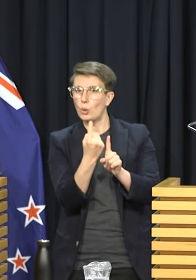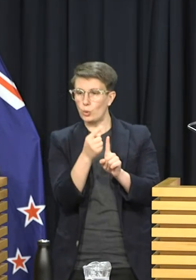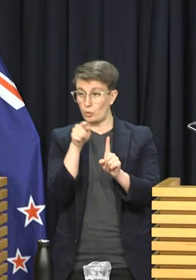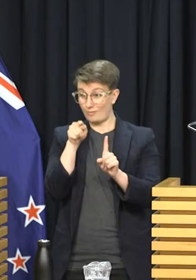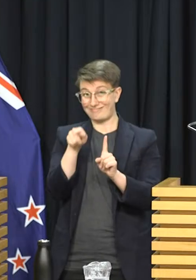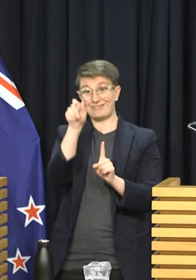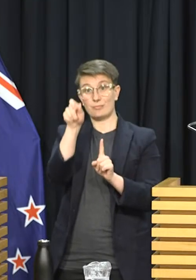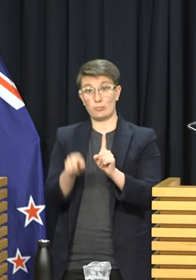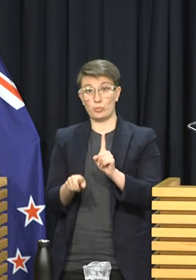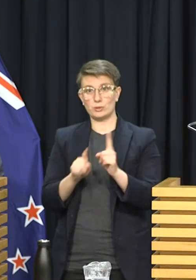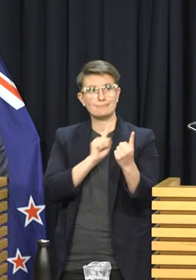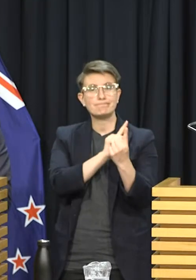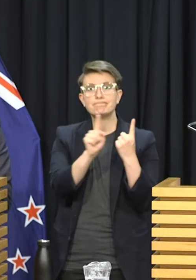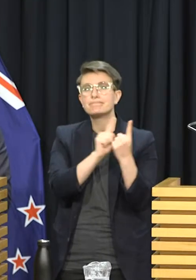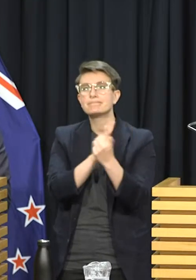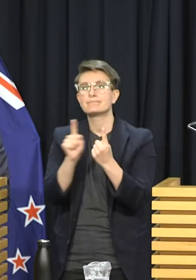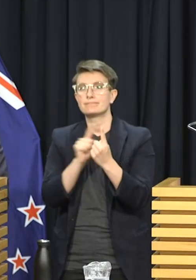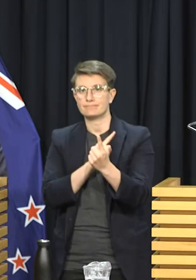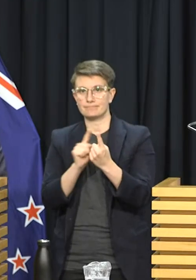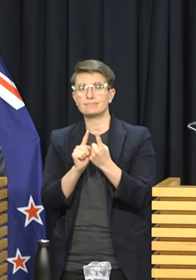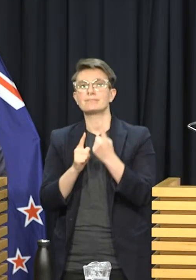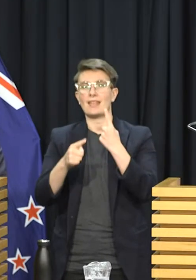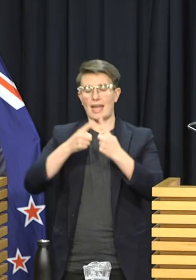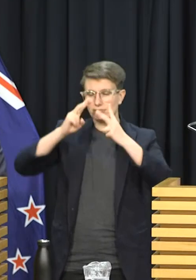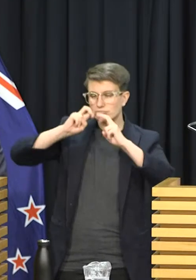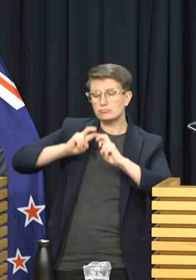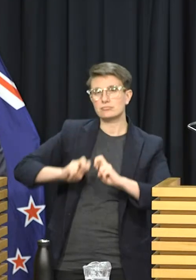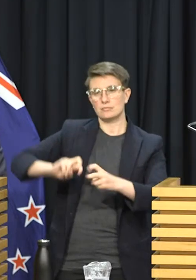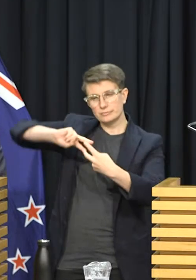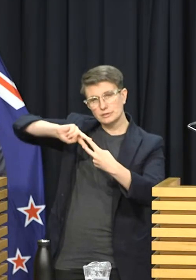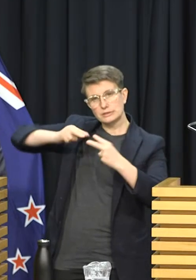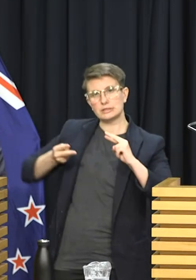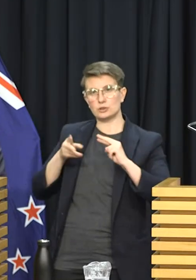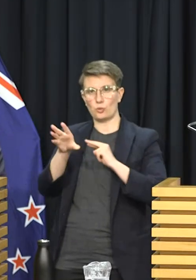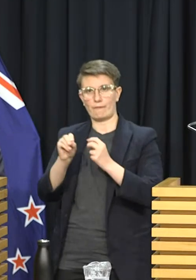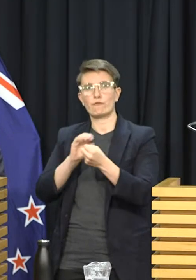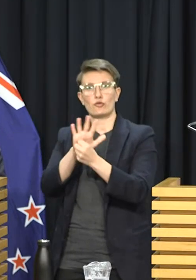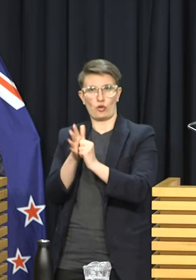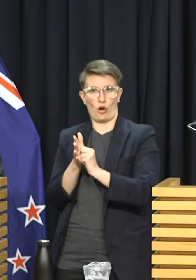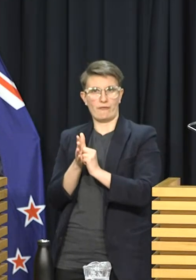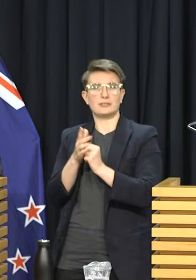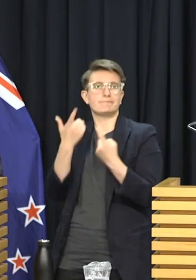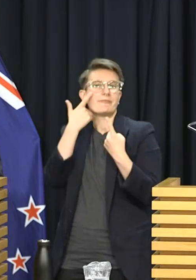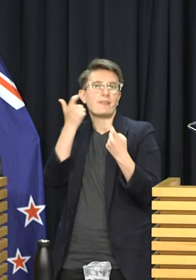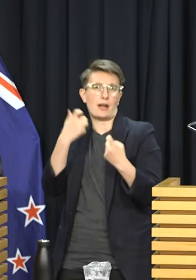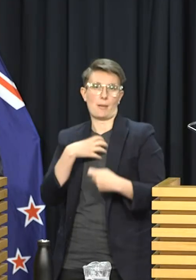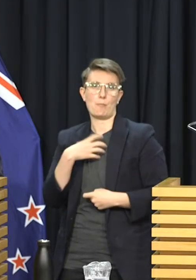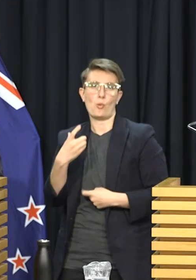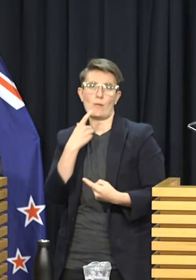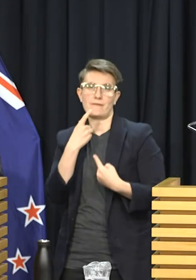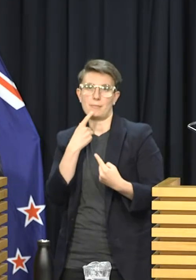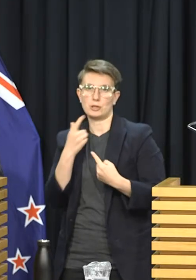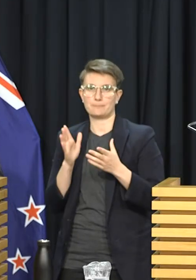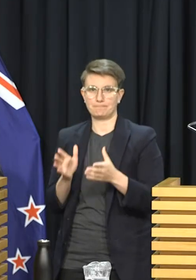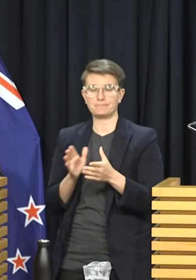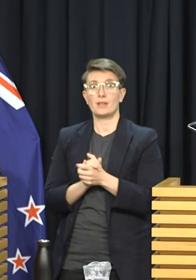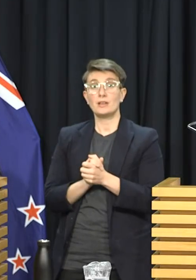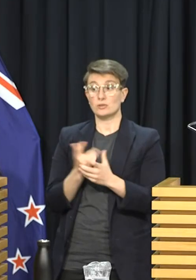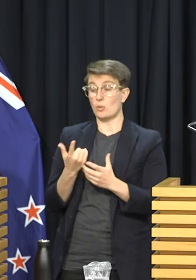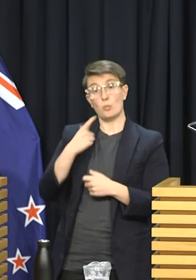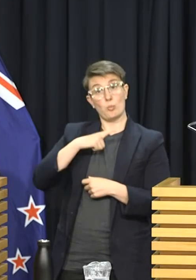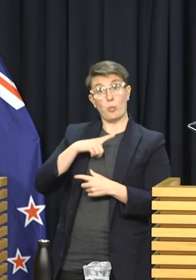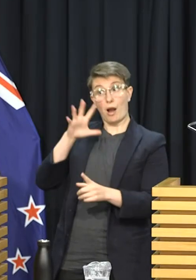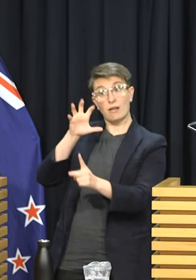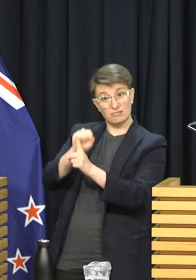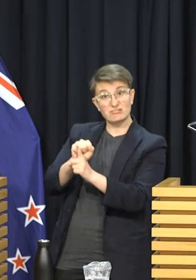you when we get more information on those things. I want to stress that the result was picked up during surveillance testing, so this is